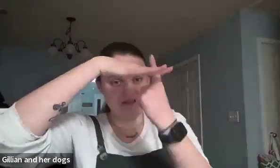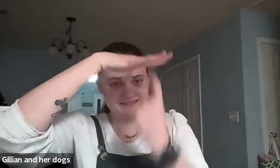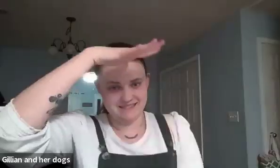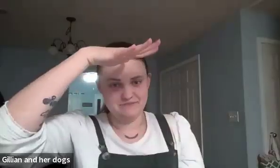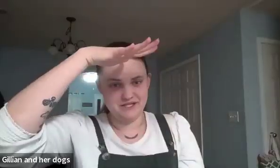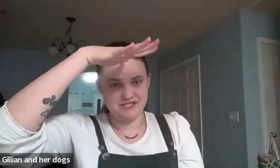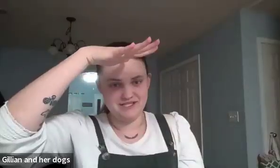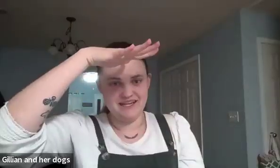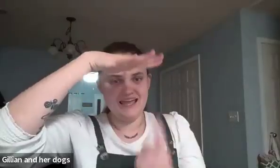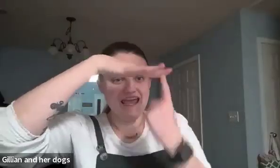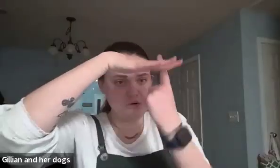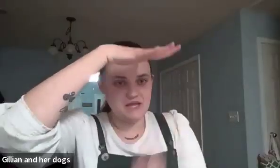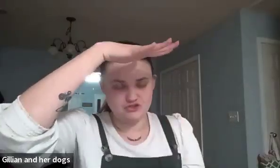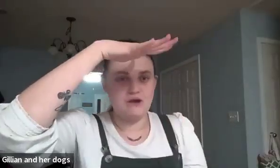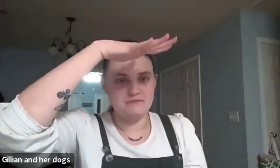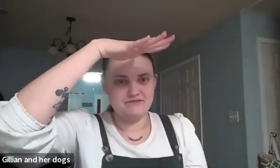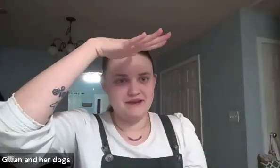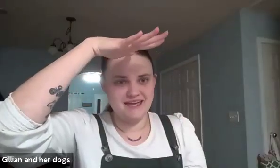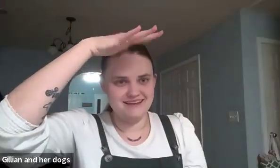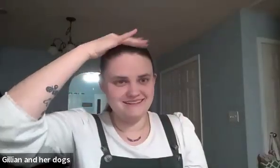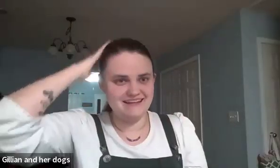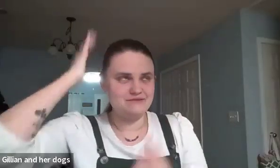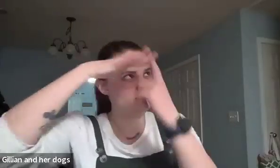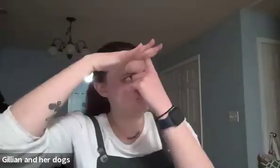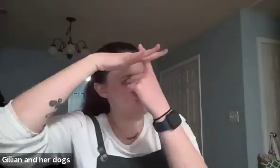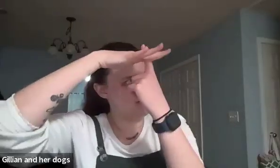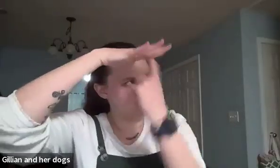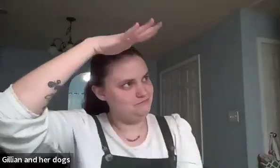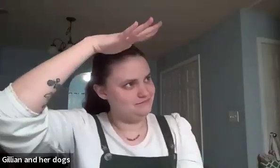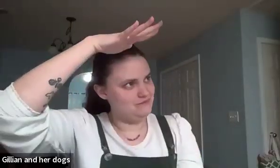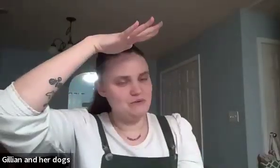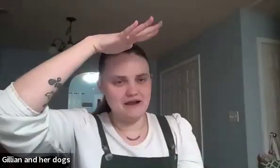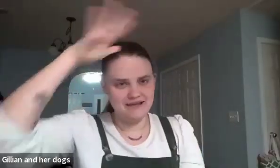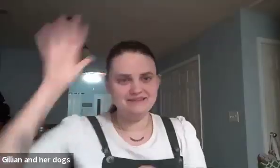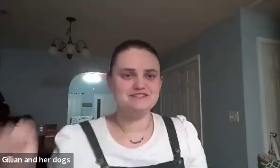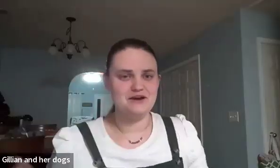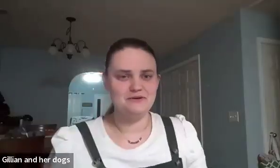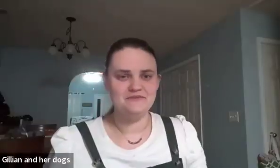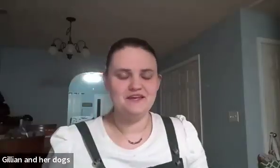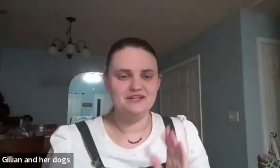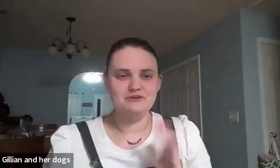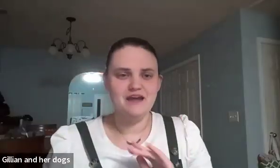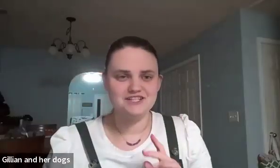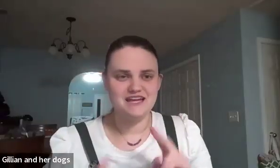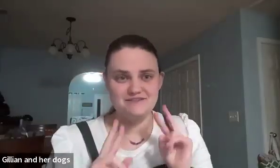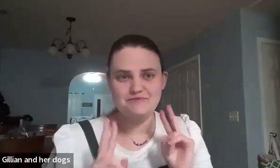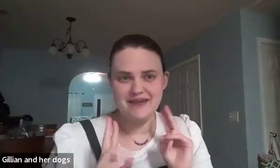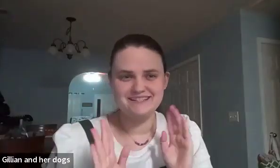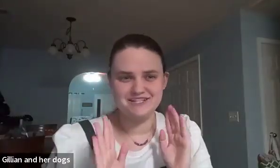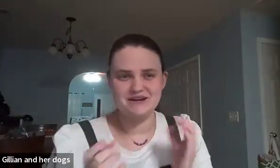like disappeared, and I will like drop it from my head. And that's why I was like, I went poof, went away. So you'll catch that if you pay attention